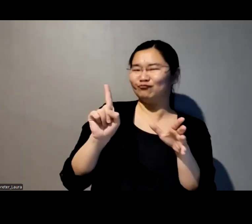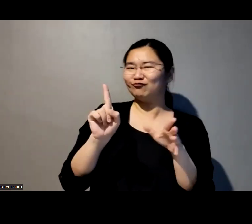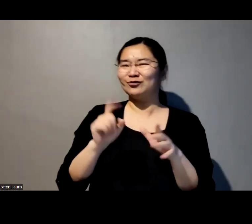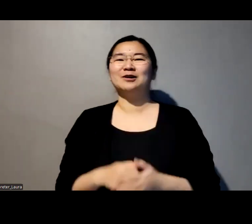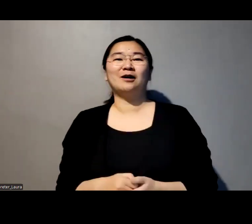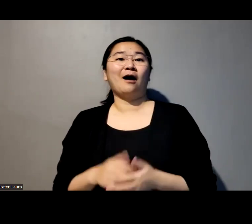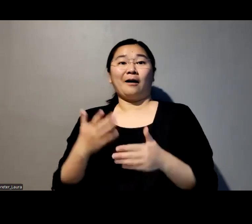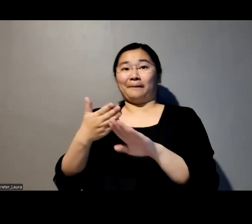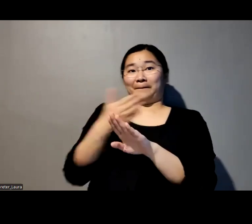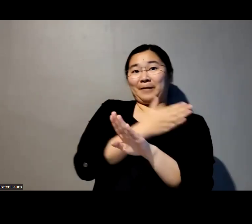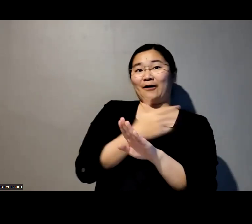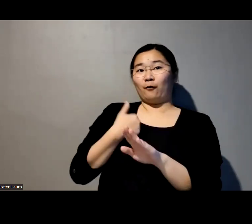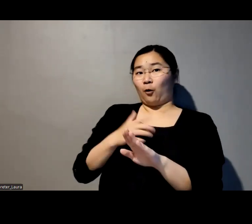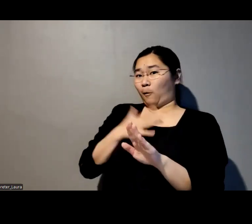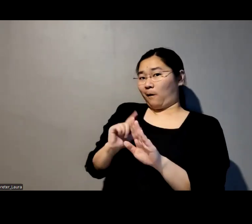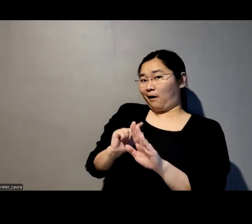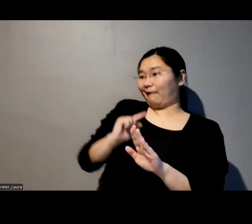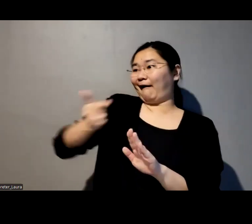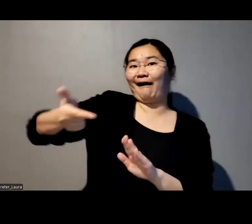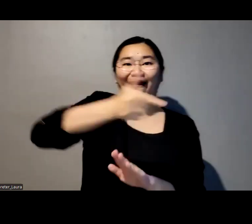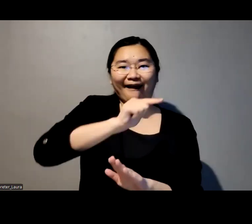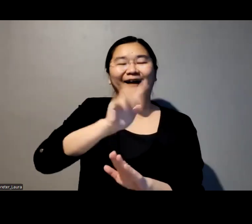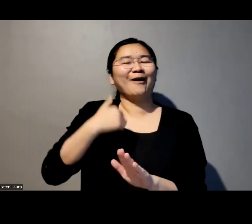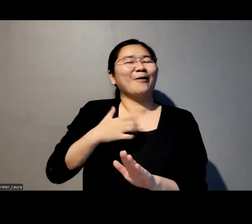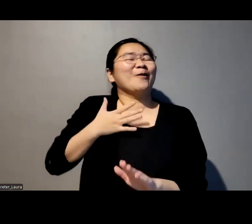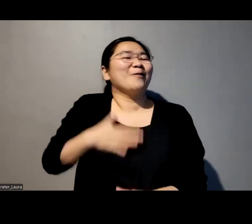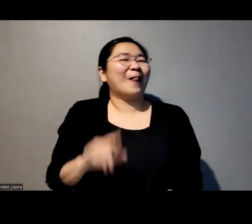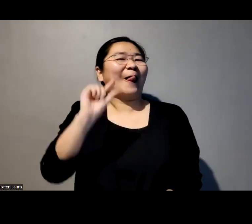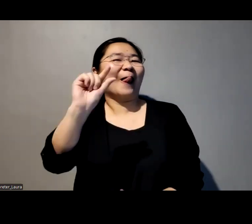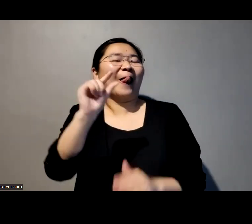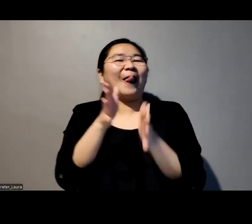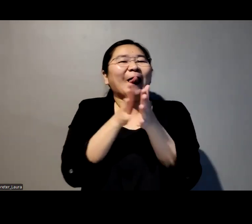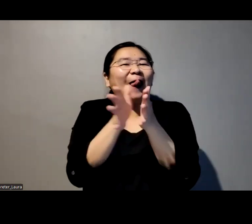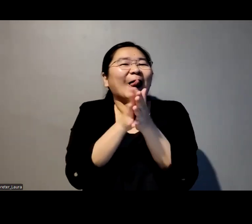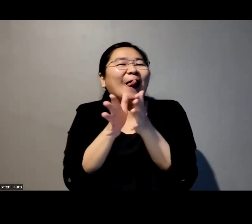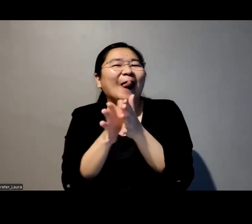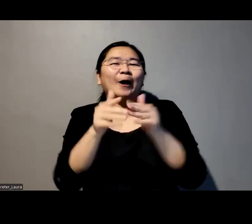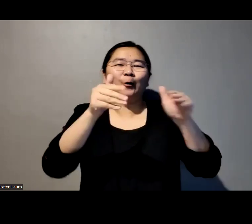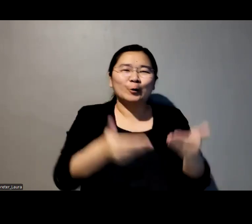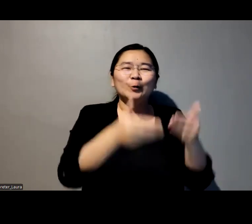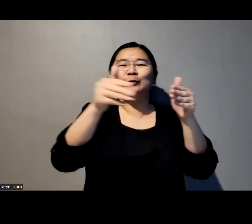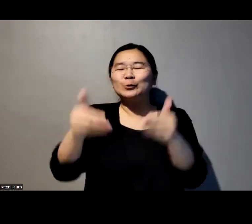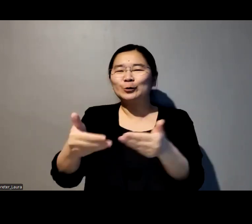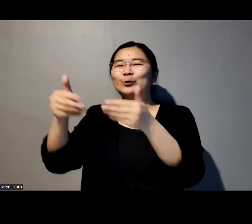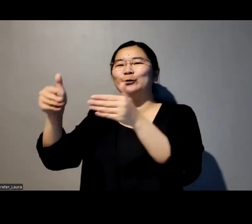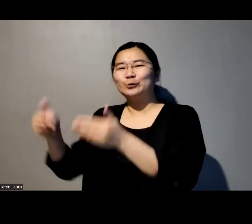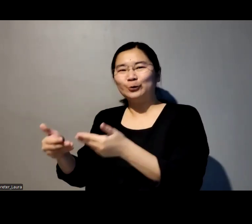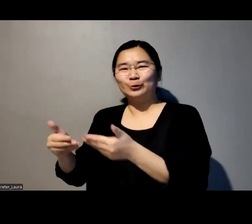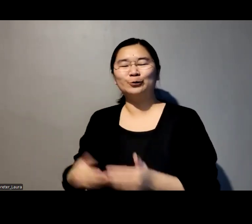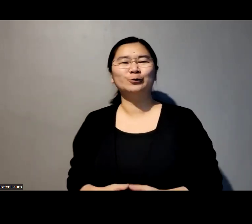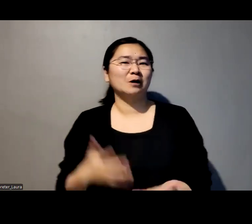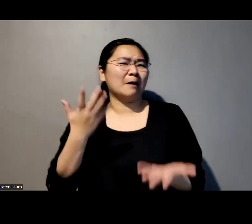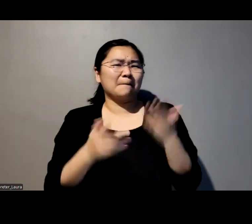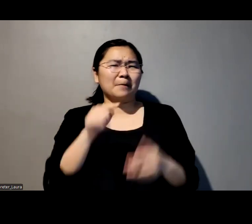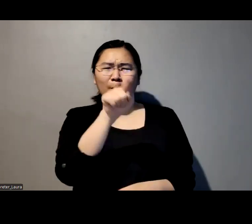said, this webinar is focused on the issue of deinstitutionalization, but also specifically looking at international cooperation and